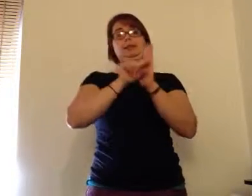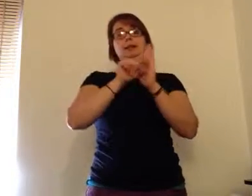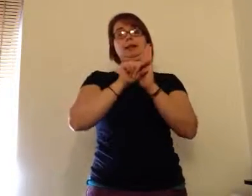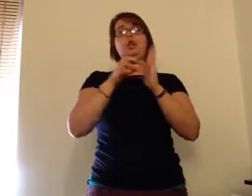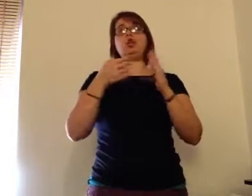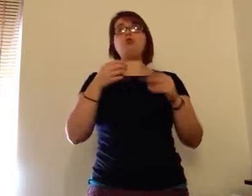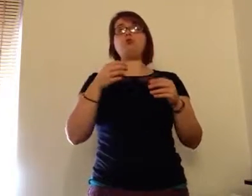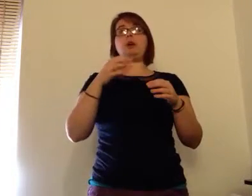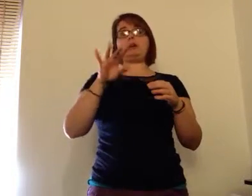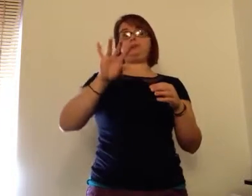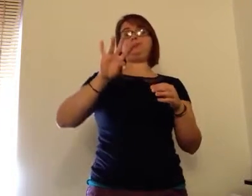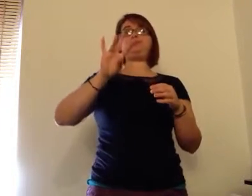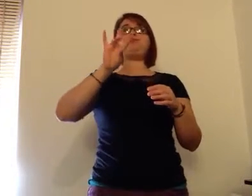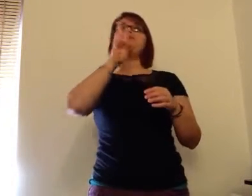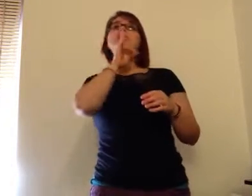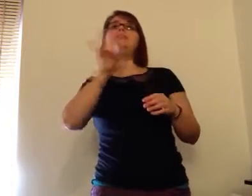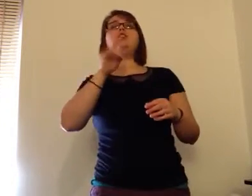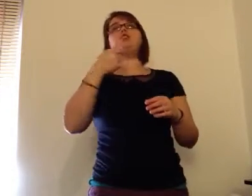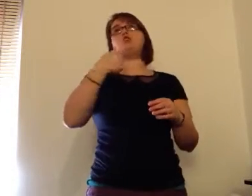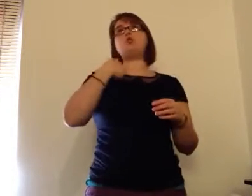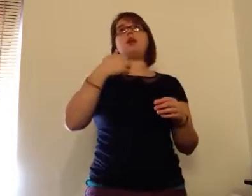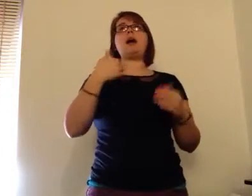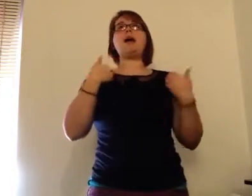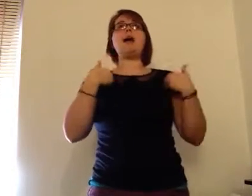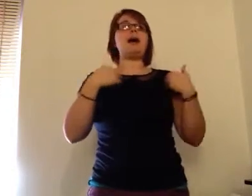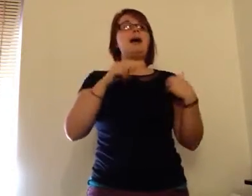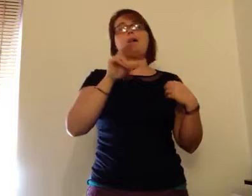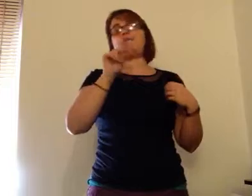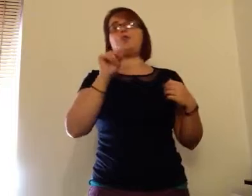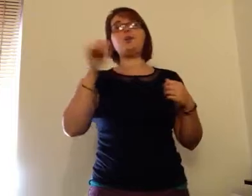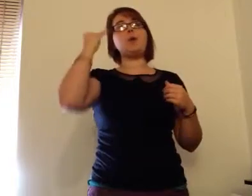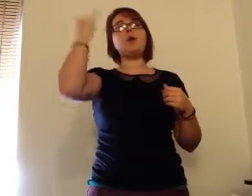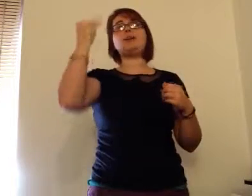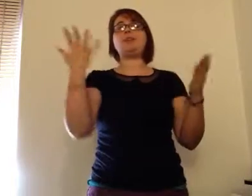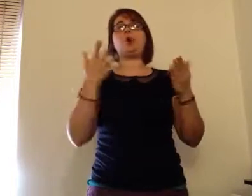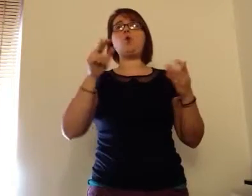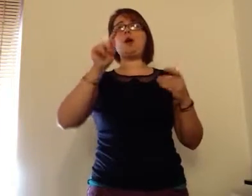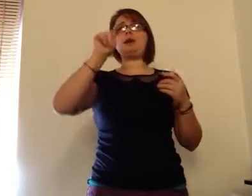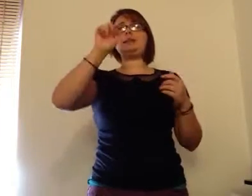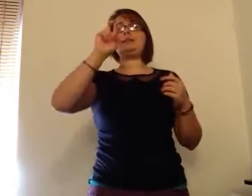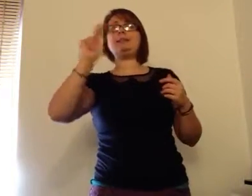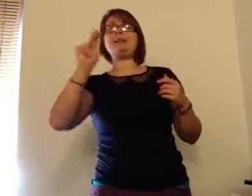seven years old. I had no idea what Tennessee was. It could have been a different country to me.